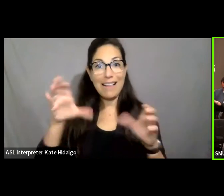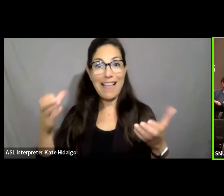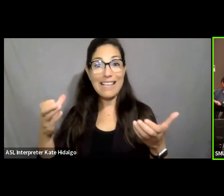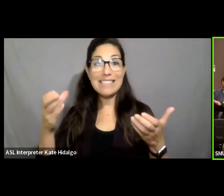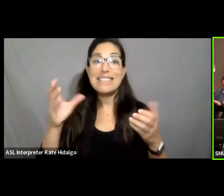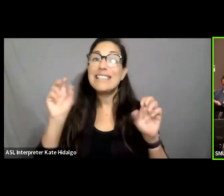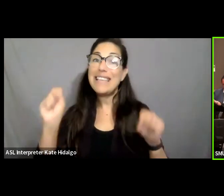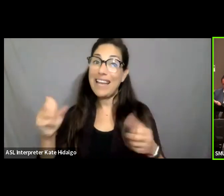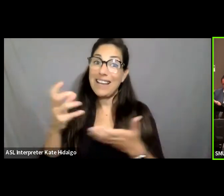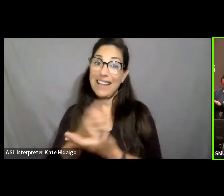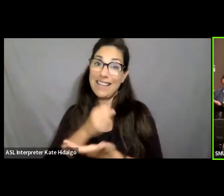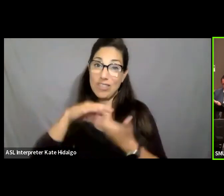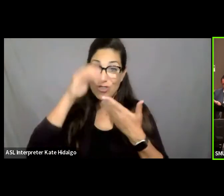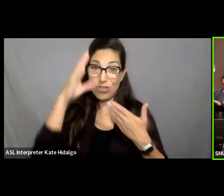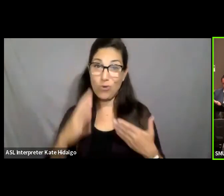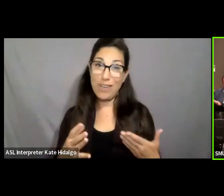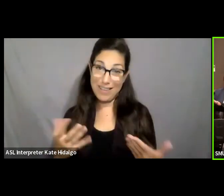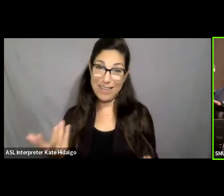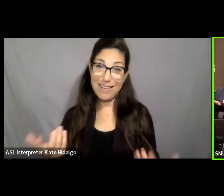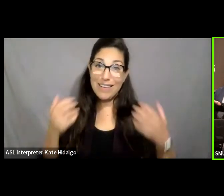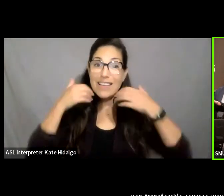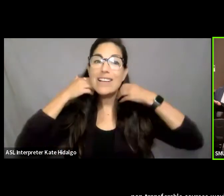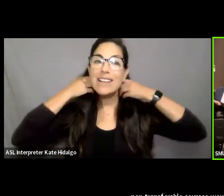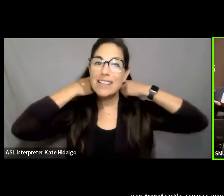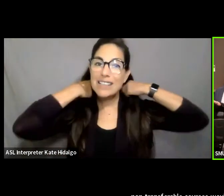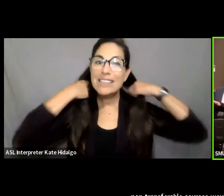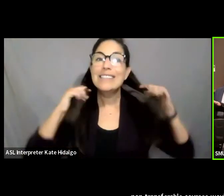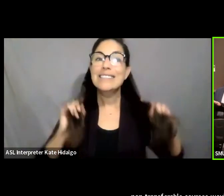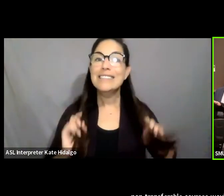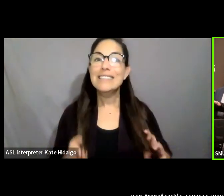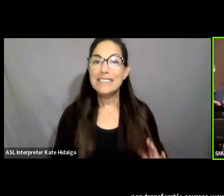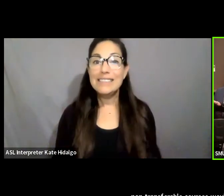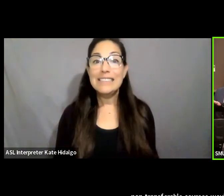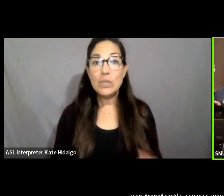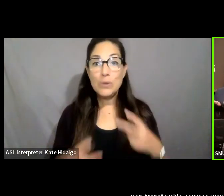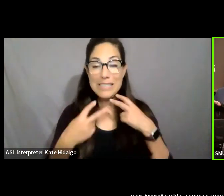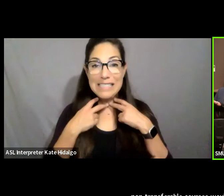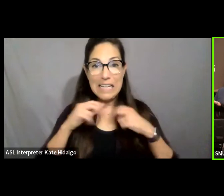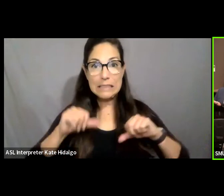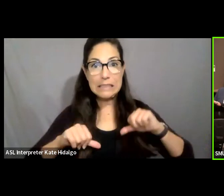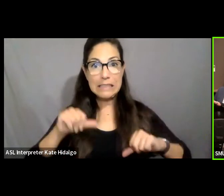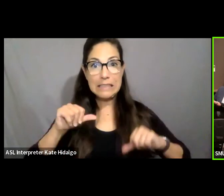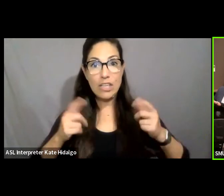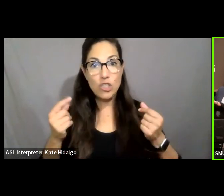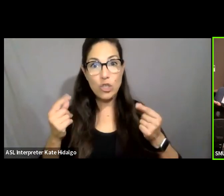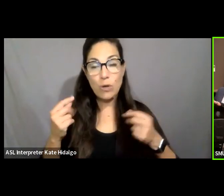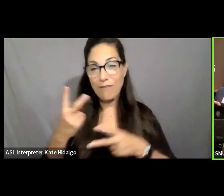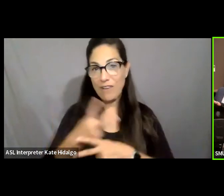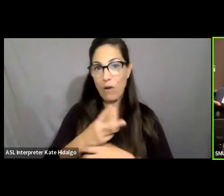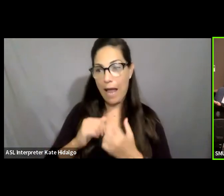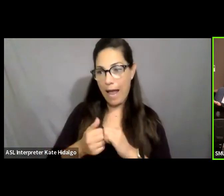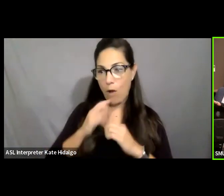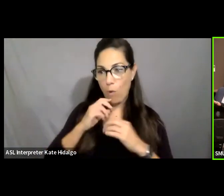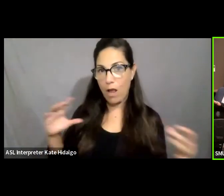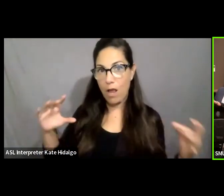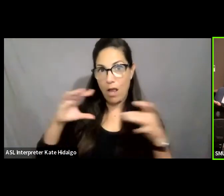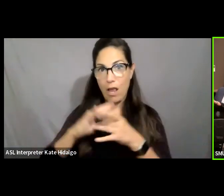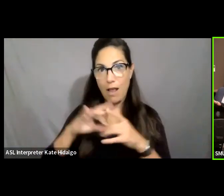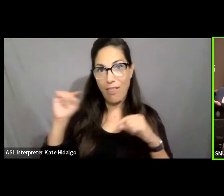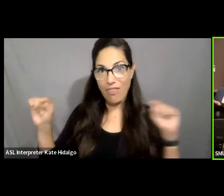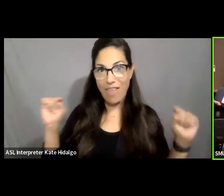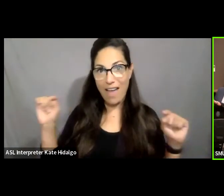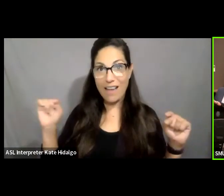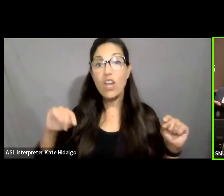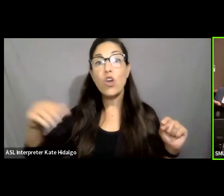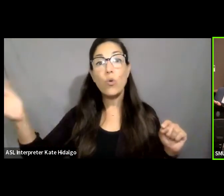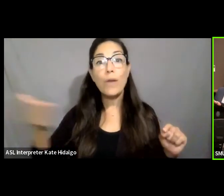made available to students. And so we were stuck in a spot where we had to figure out how we're going to bridge that gap. And we bridged that gap by